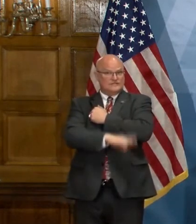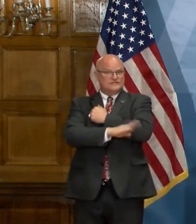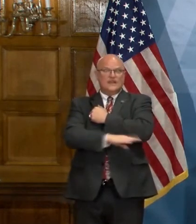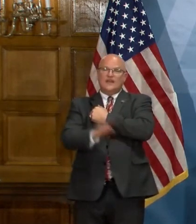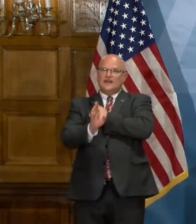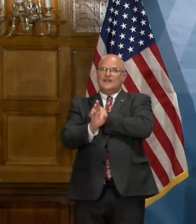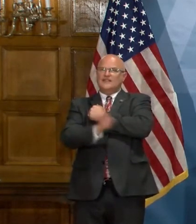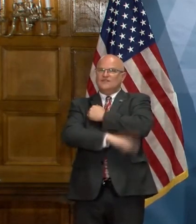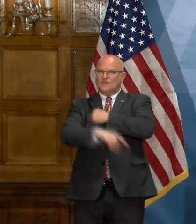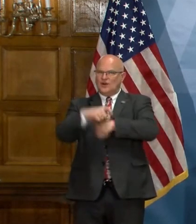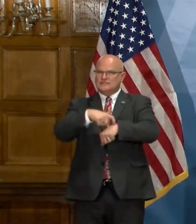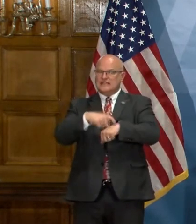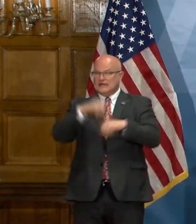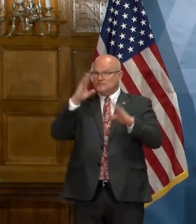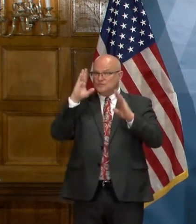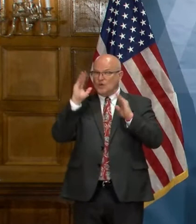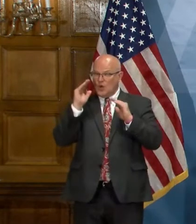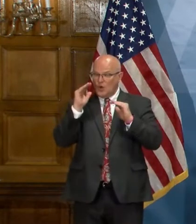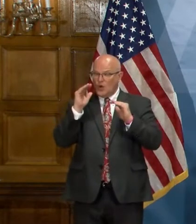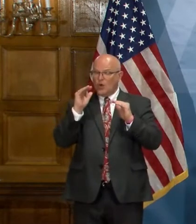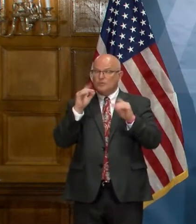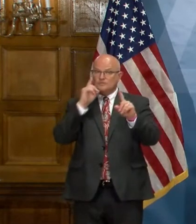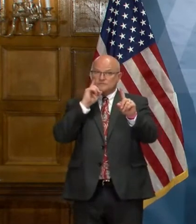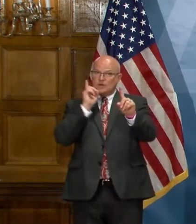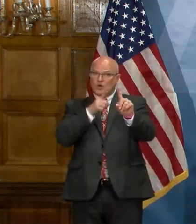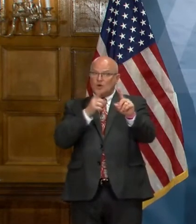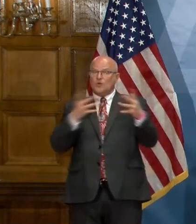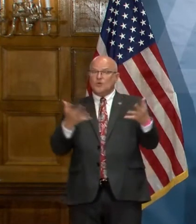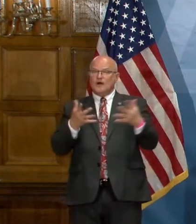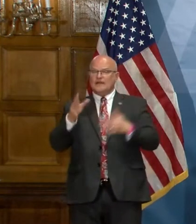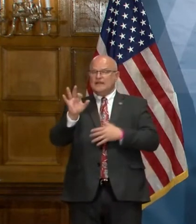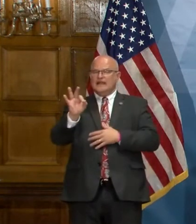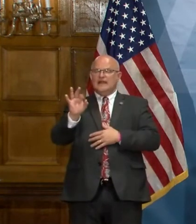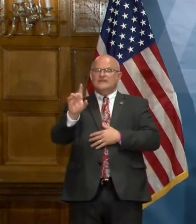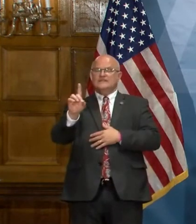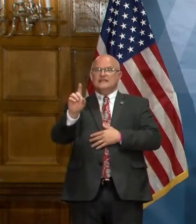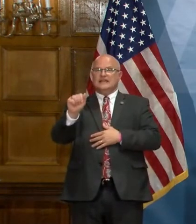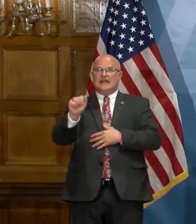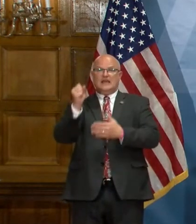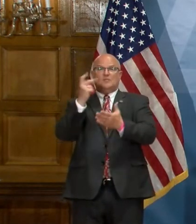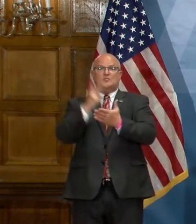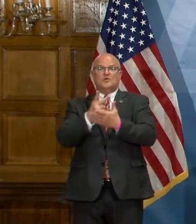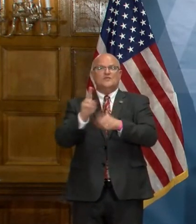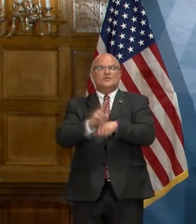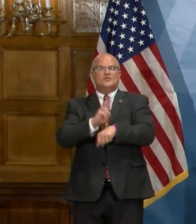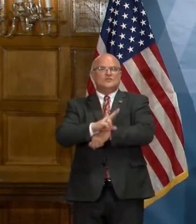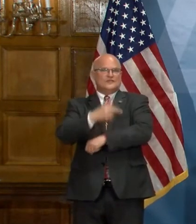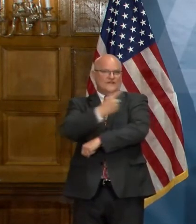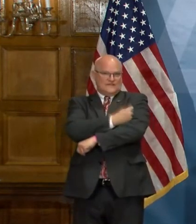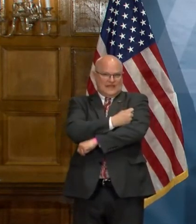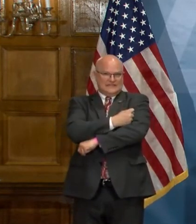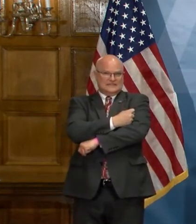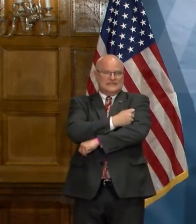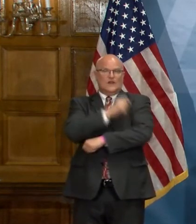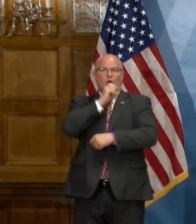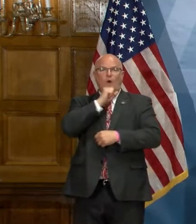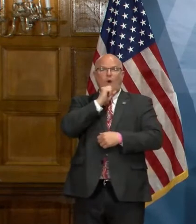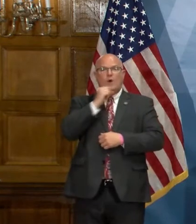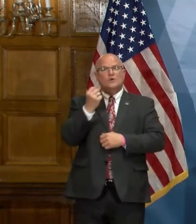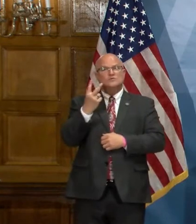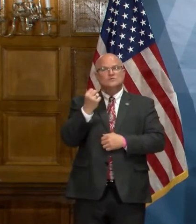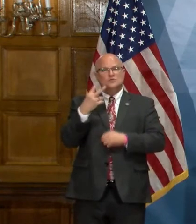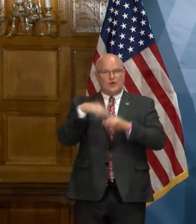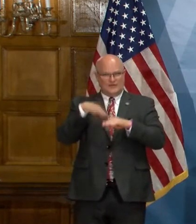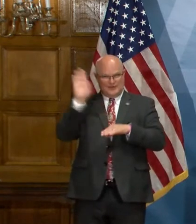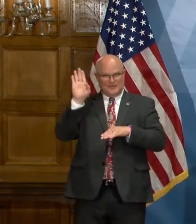the fall, of course, we hope that we'll have FDA approval for use of the vaccine in 12